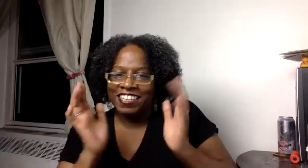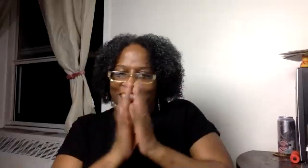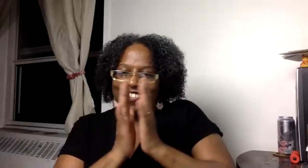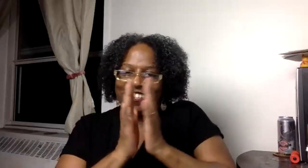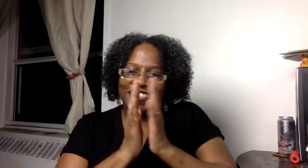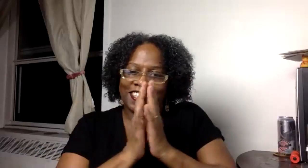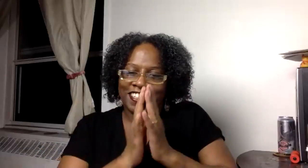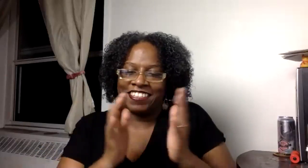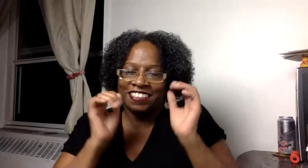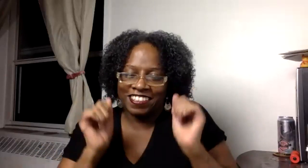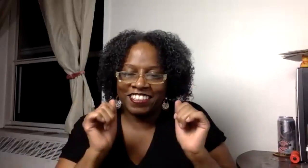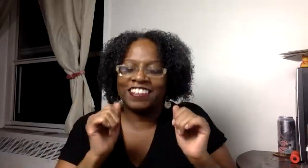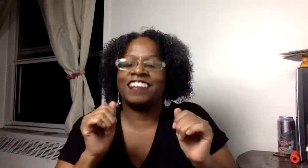has joined the meeting.